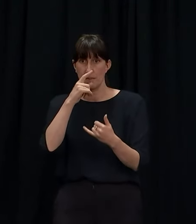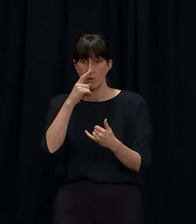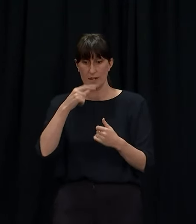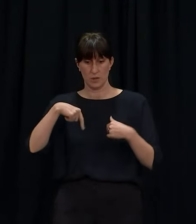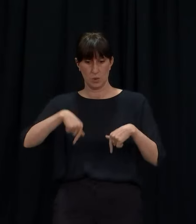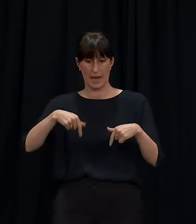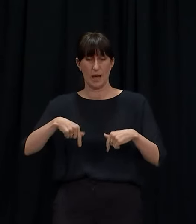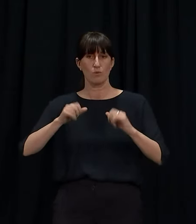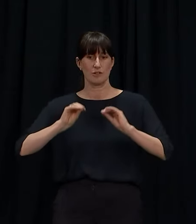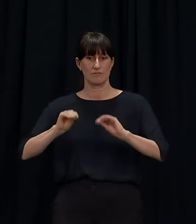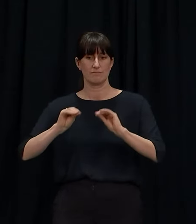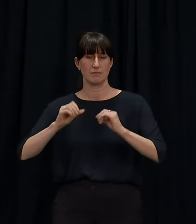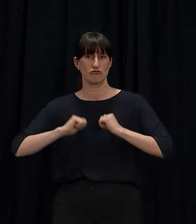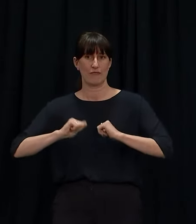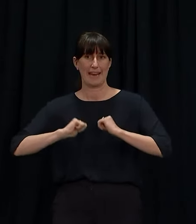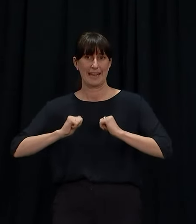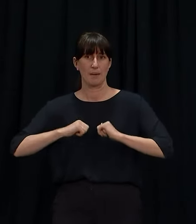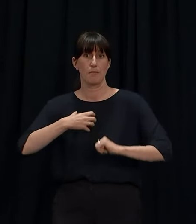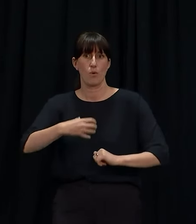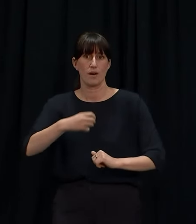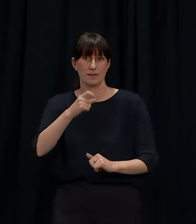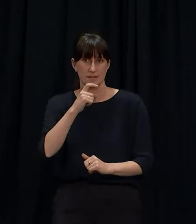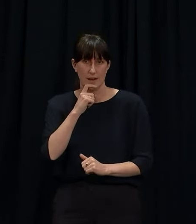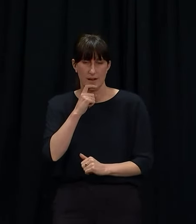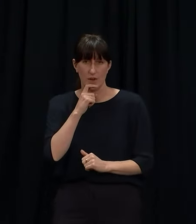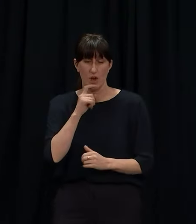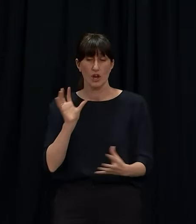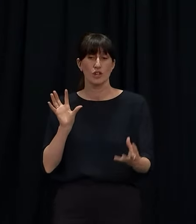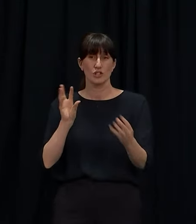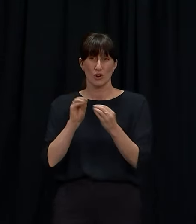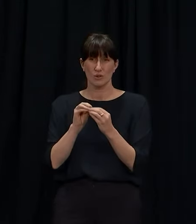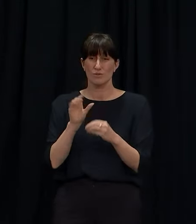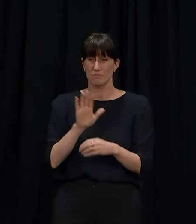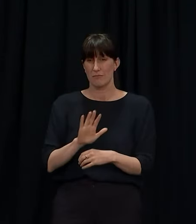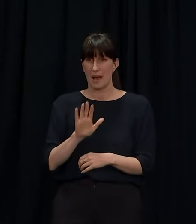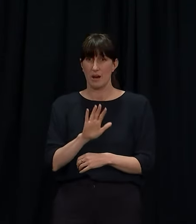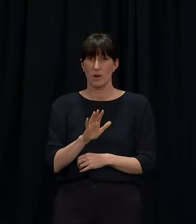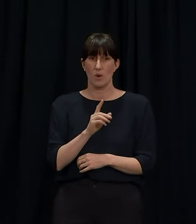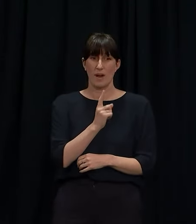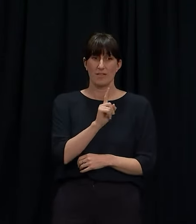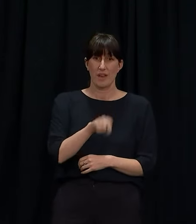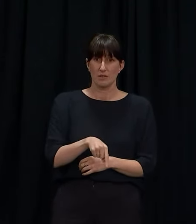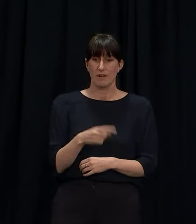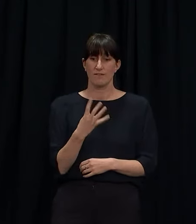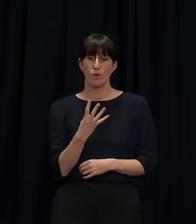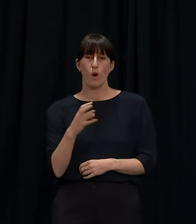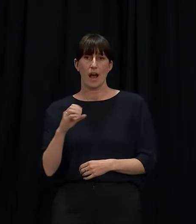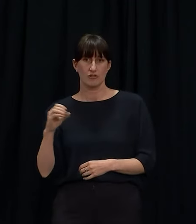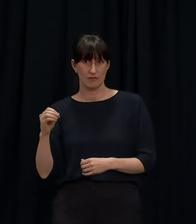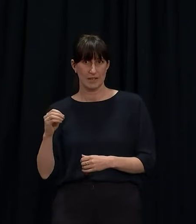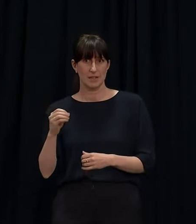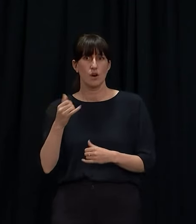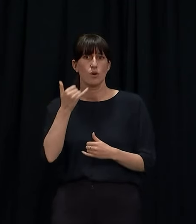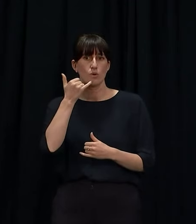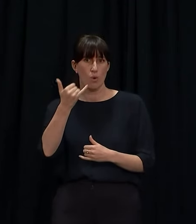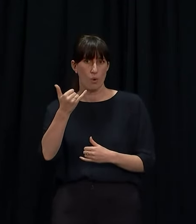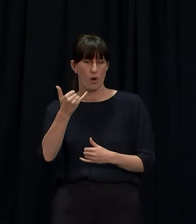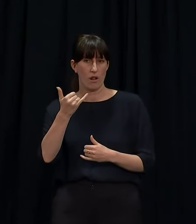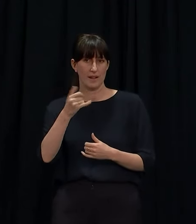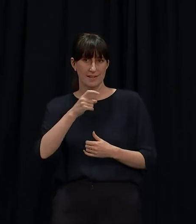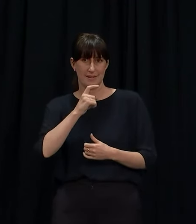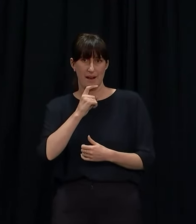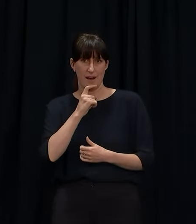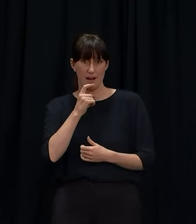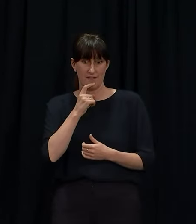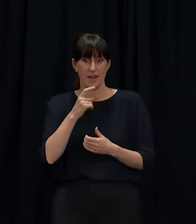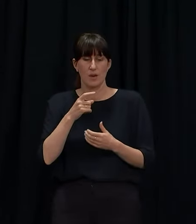today, and we expect to have in total nearly 1,400 contact tracers in call centres across New Zealand by the